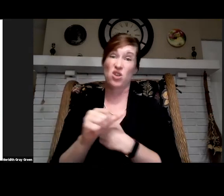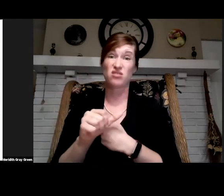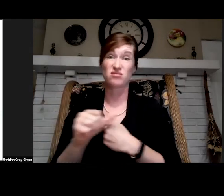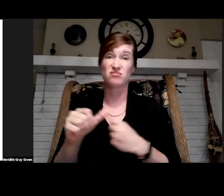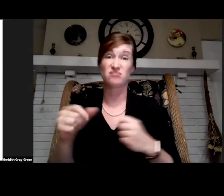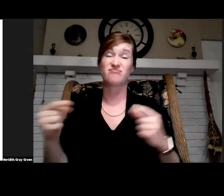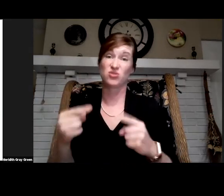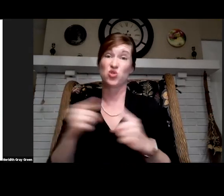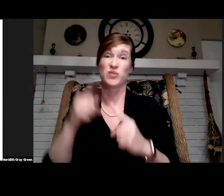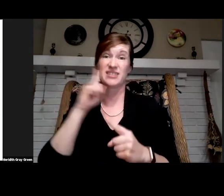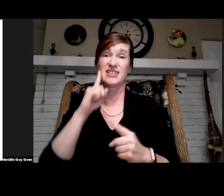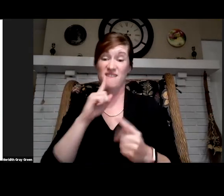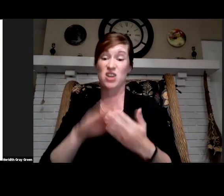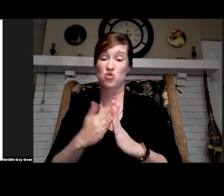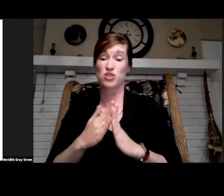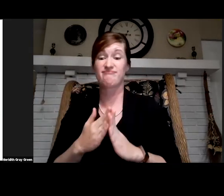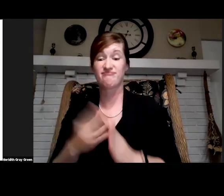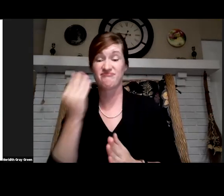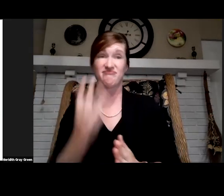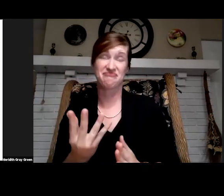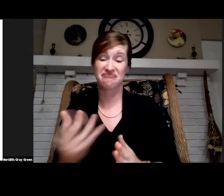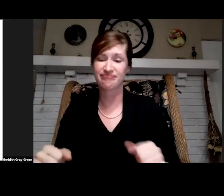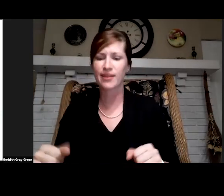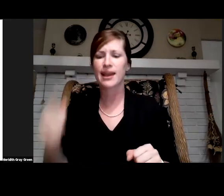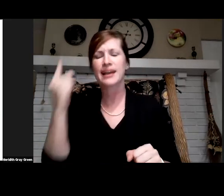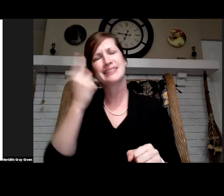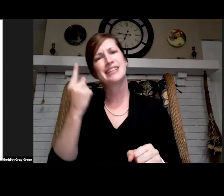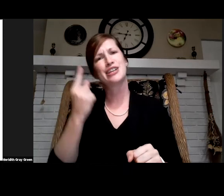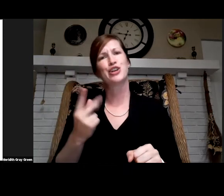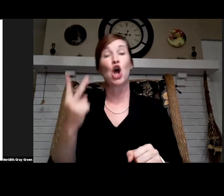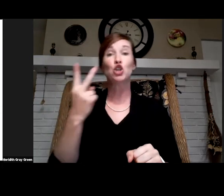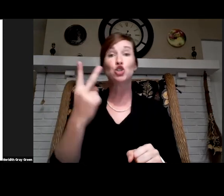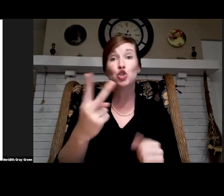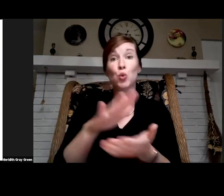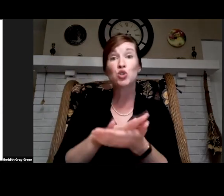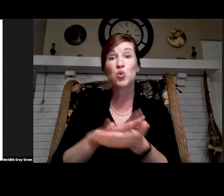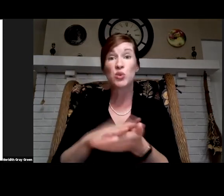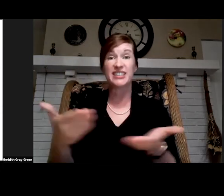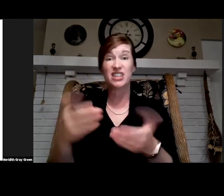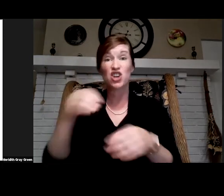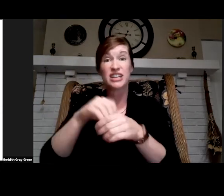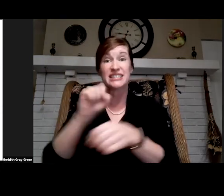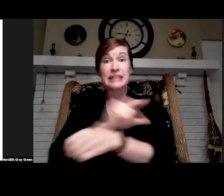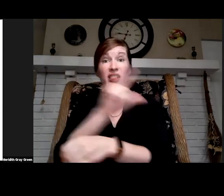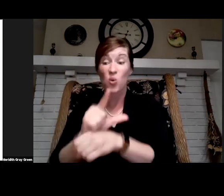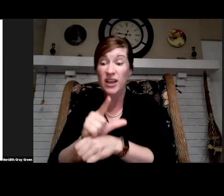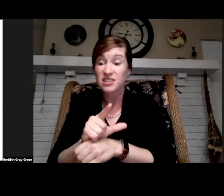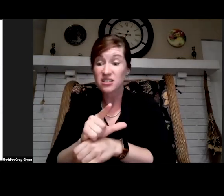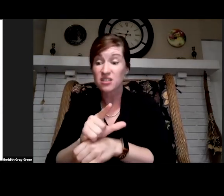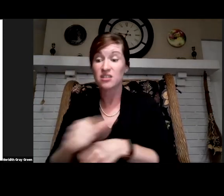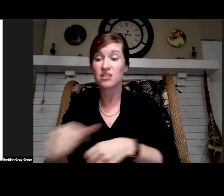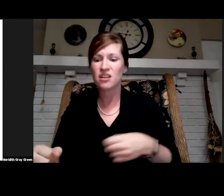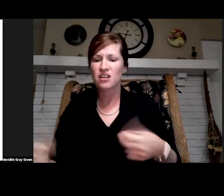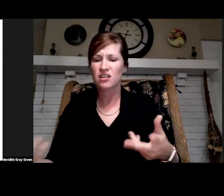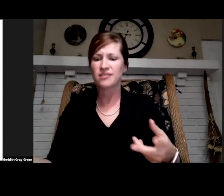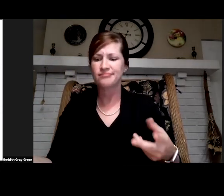This philosophy is harmful to the deaf community for a variety of reasons, but most notably